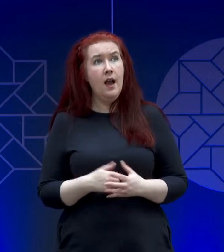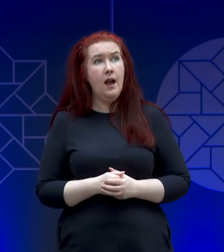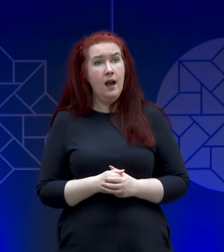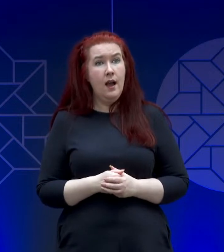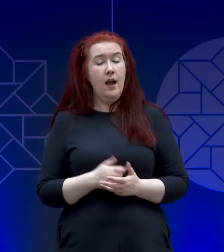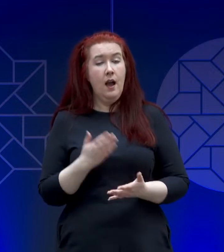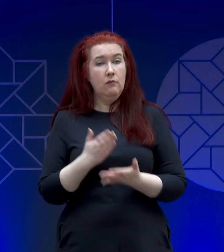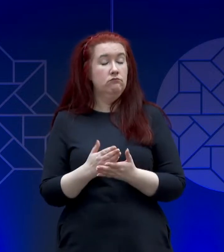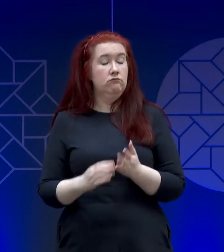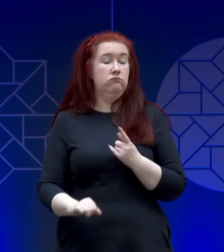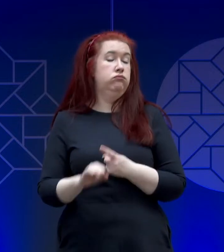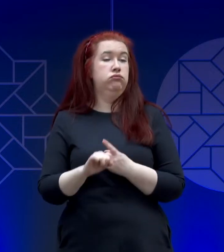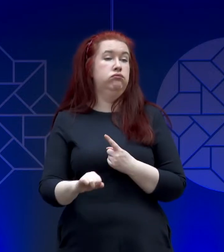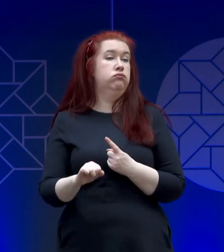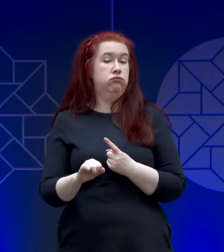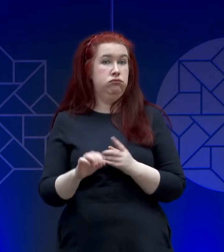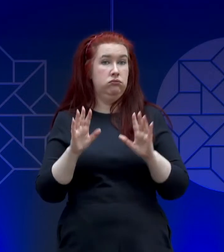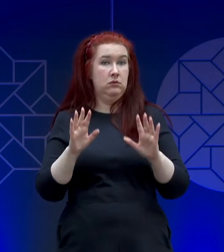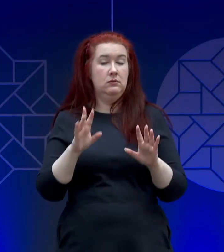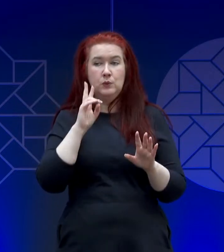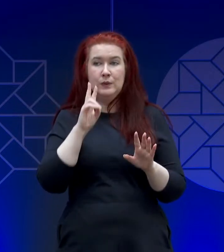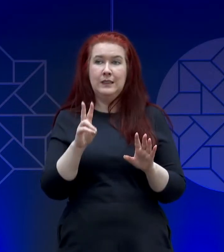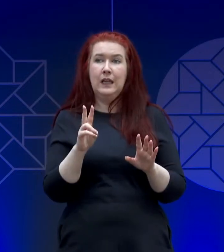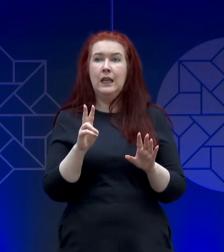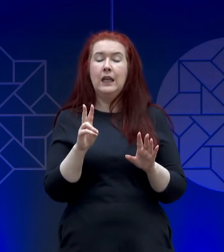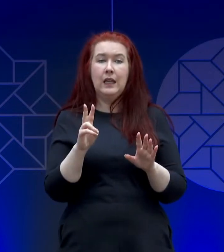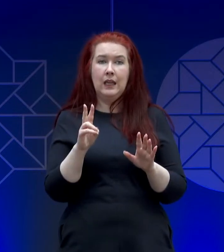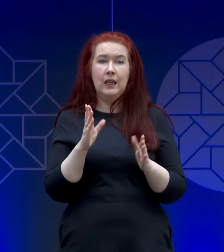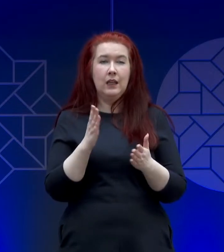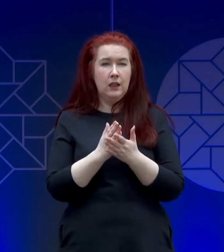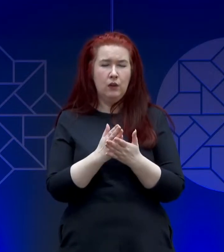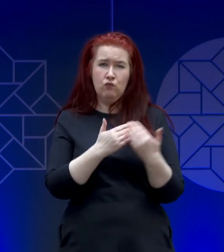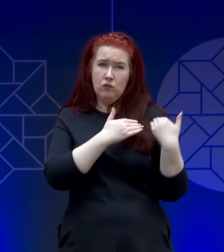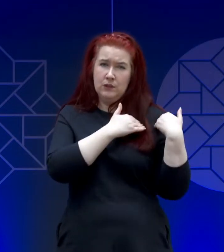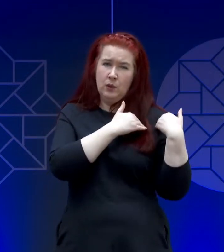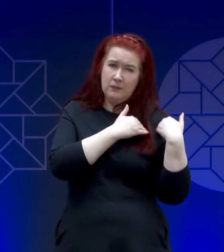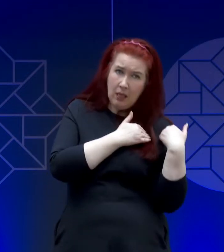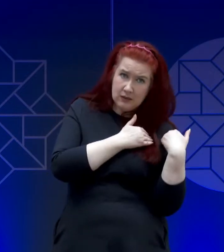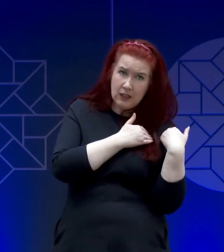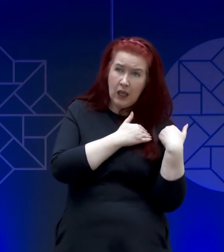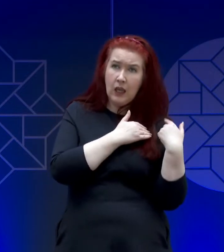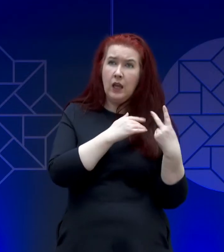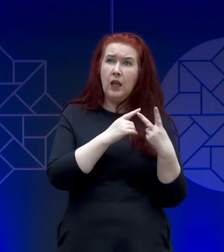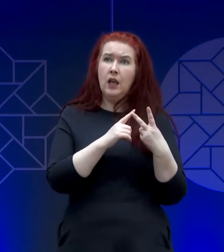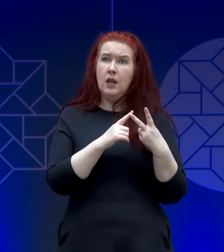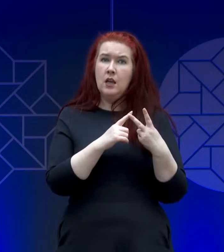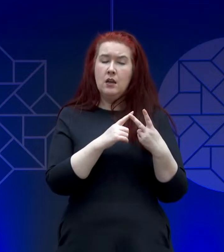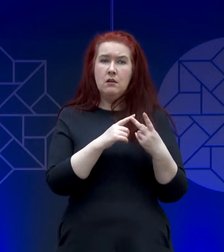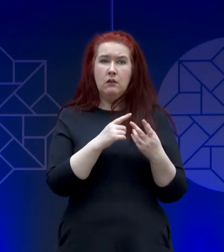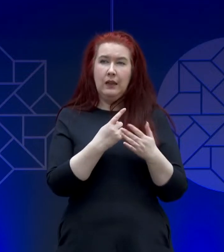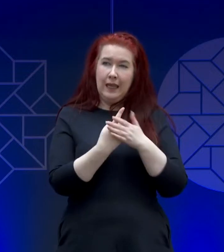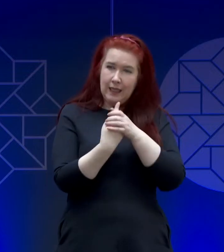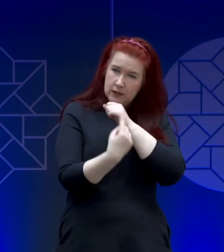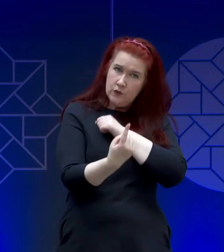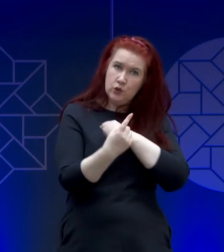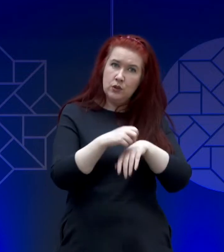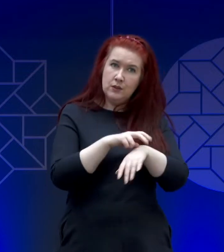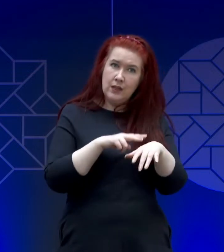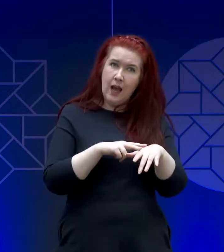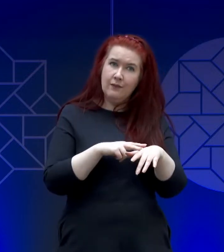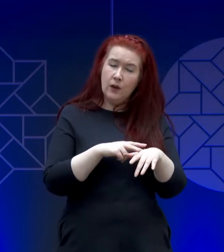very struck by the degree of responsibility and obligation that individuals were